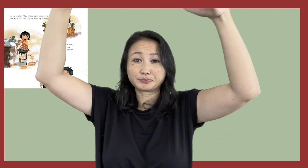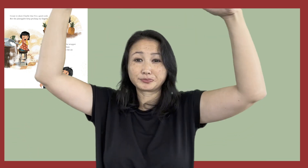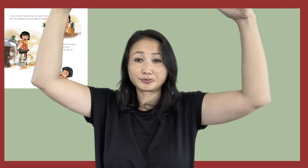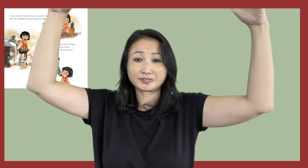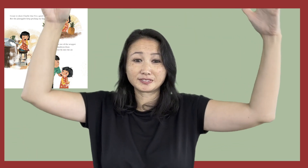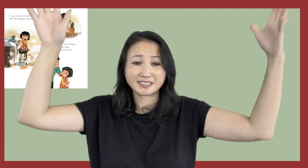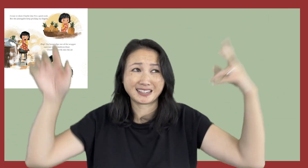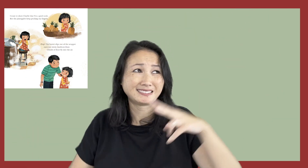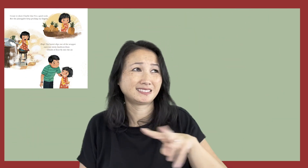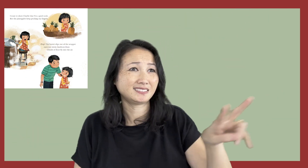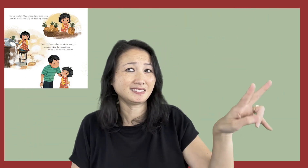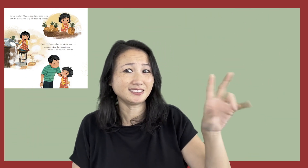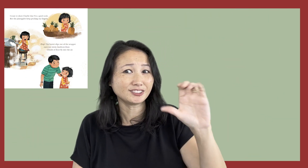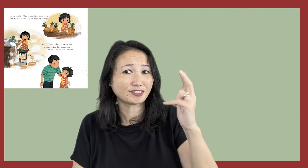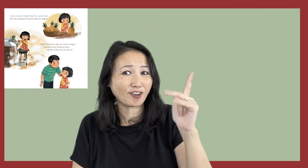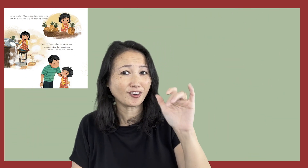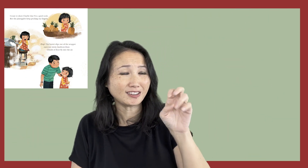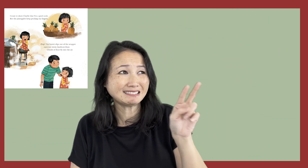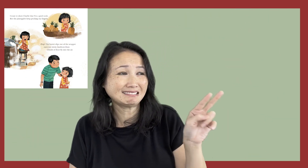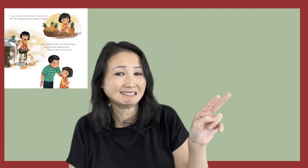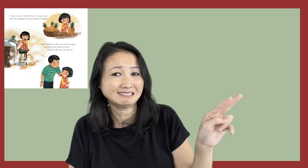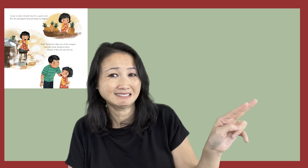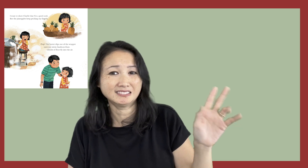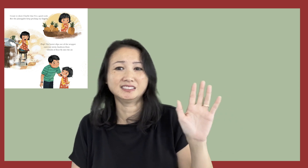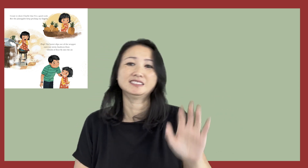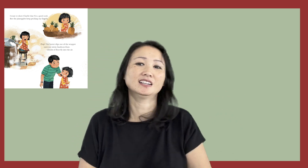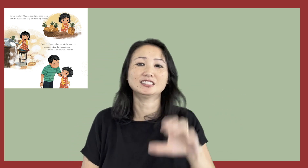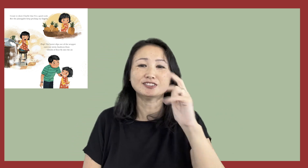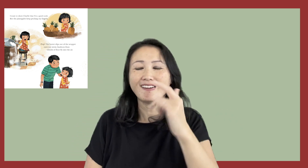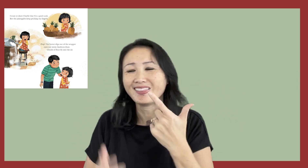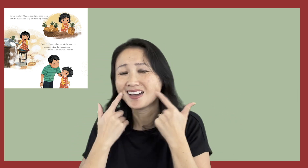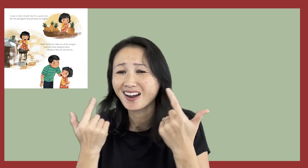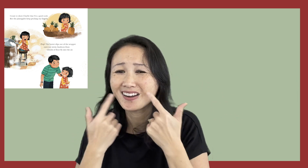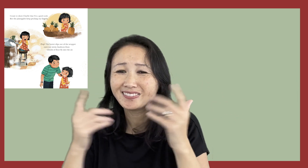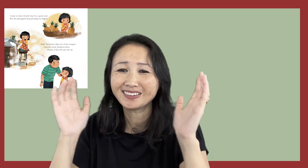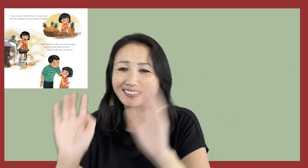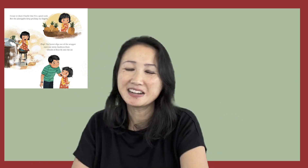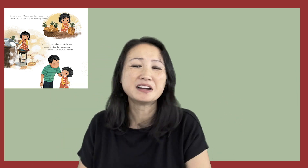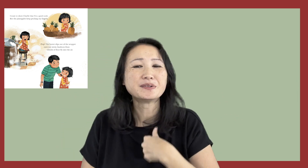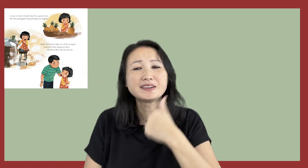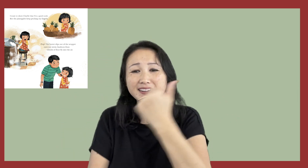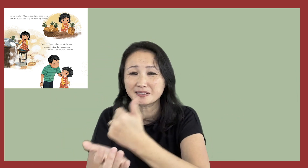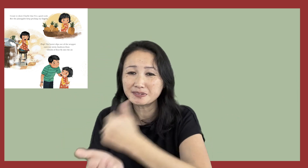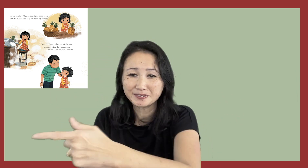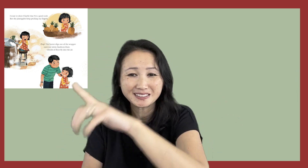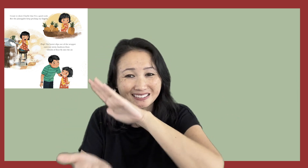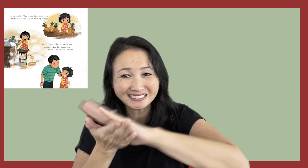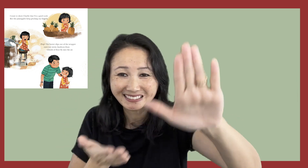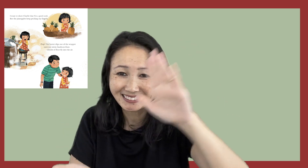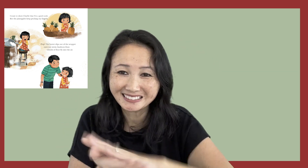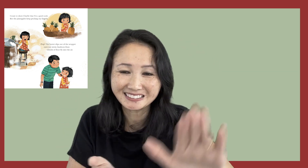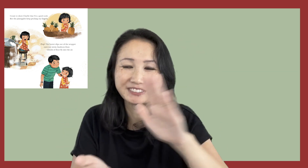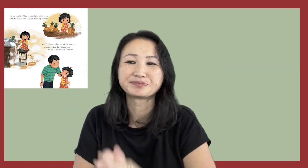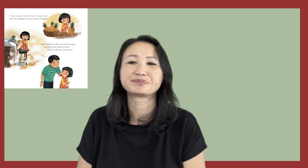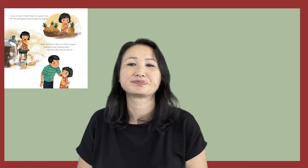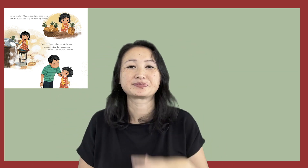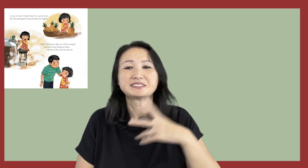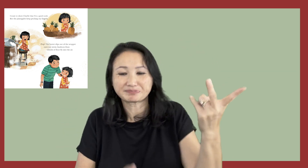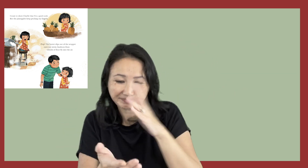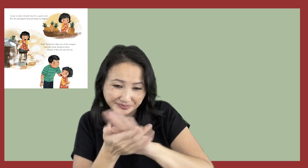our sticky linoleum floor. Clouds of flour fly into the air. Laughing, he cleans up the